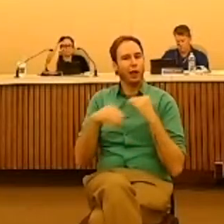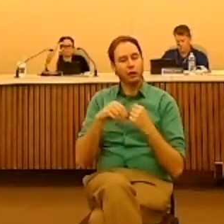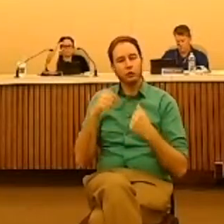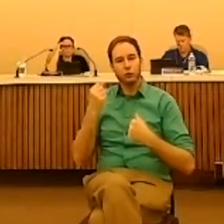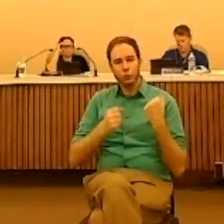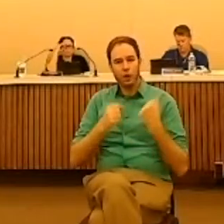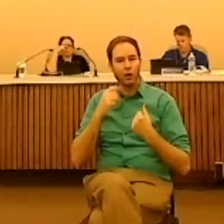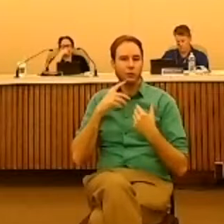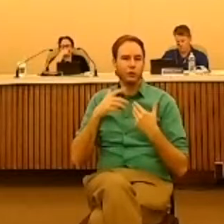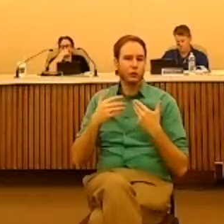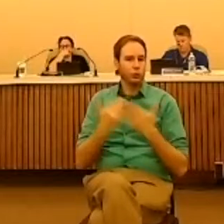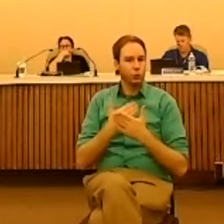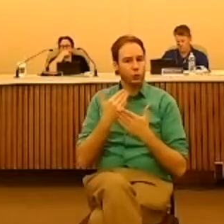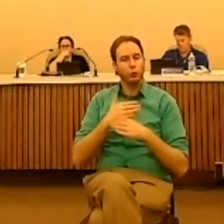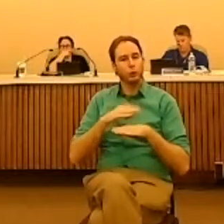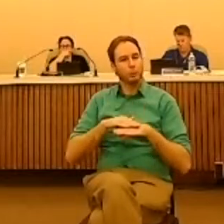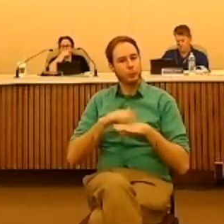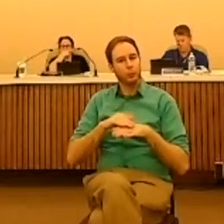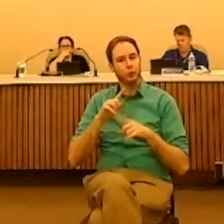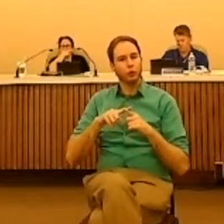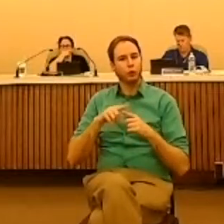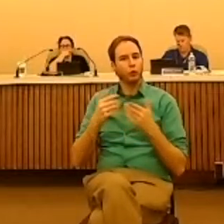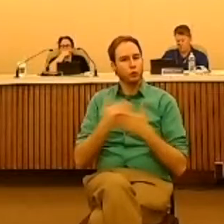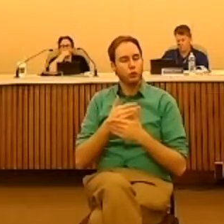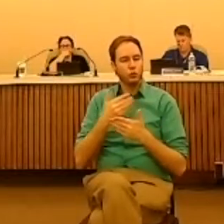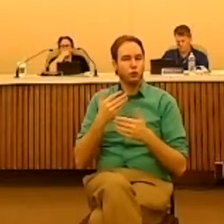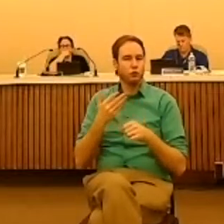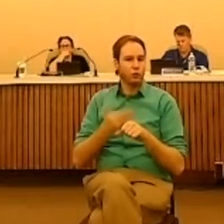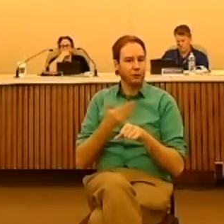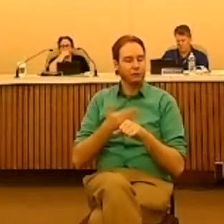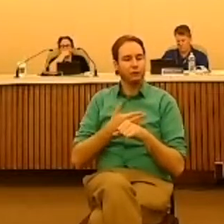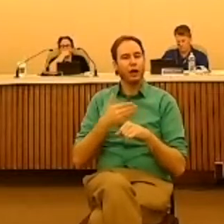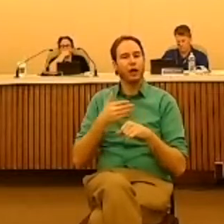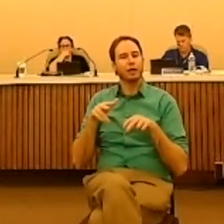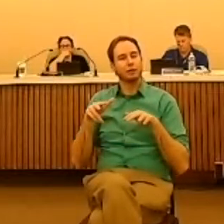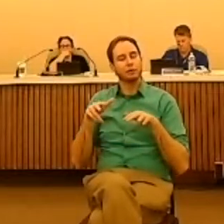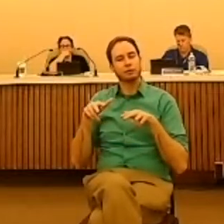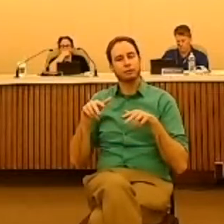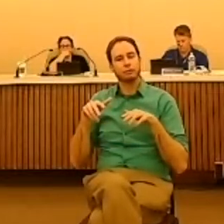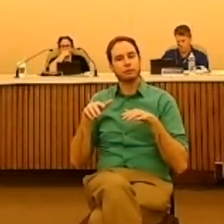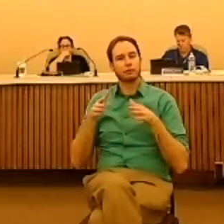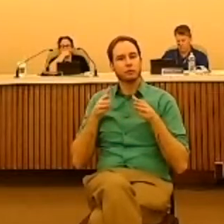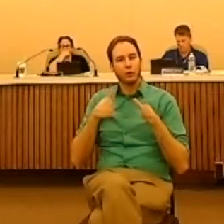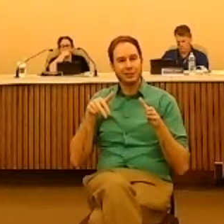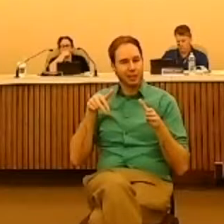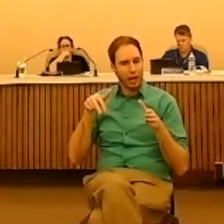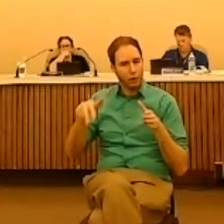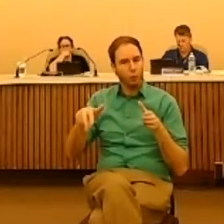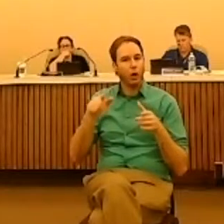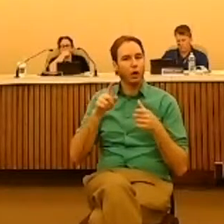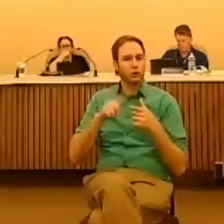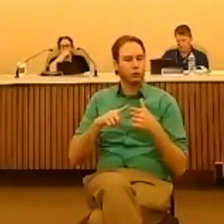code sidewalks would be minimum to alleviate that chance for the entirety of both roads.